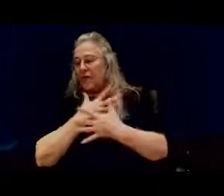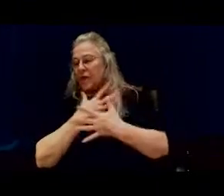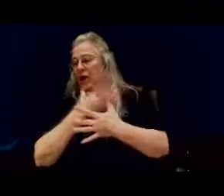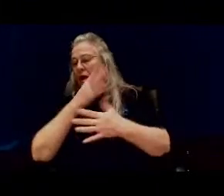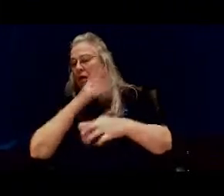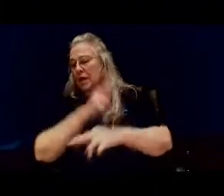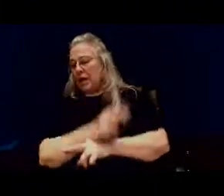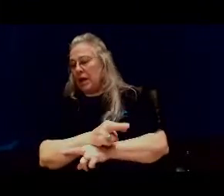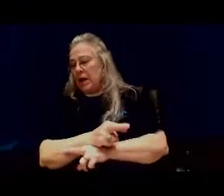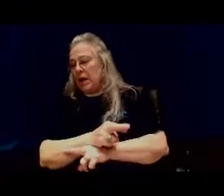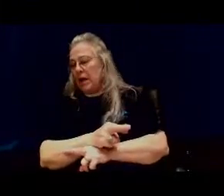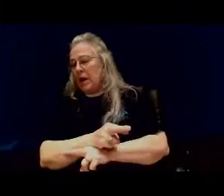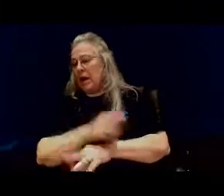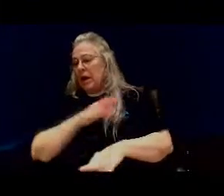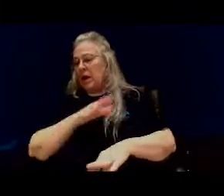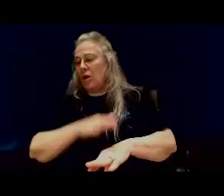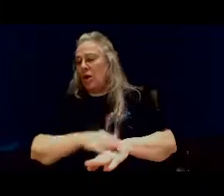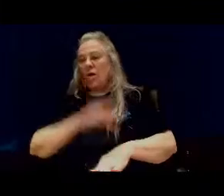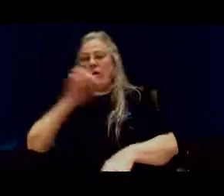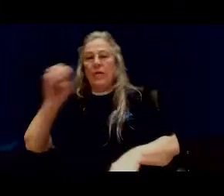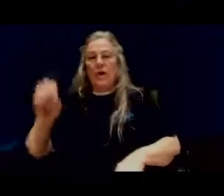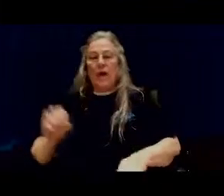fear? Leaning on the